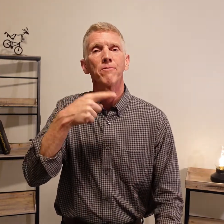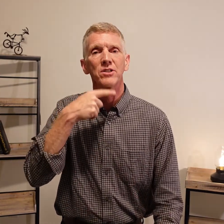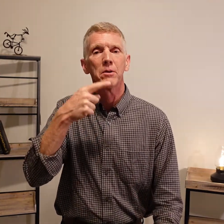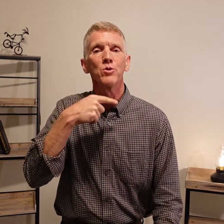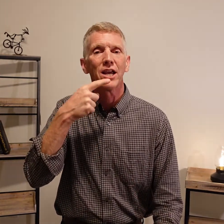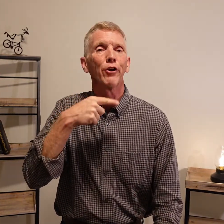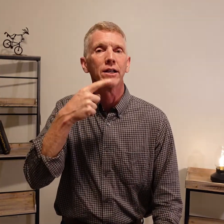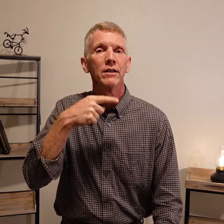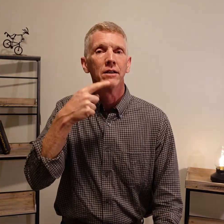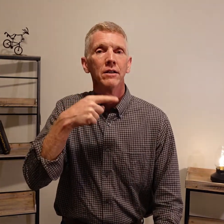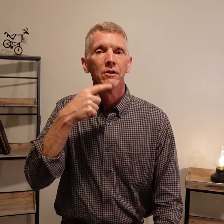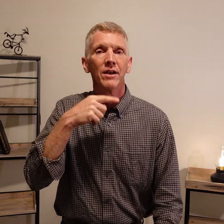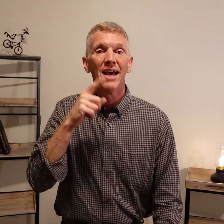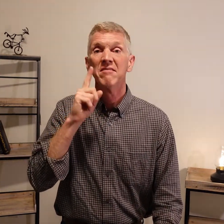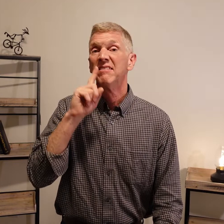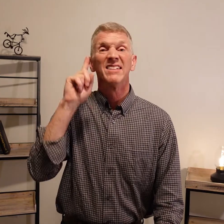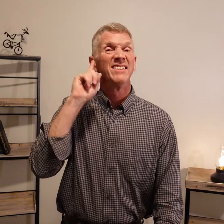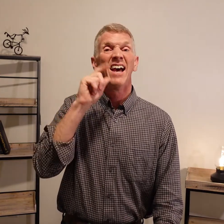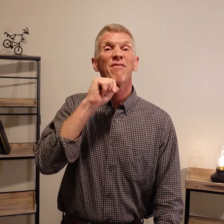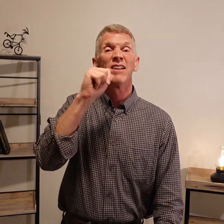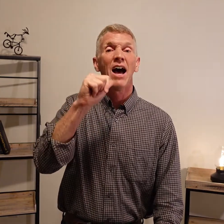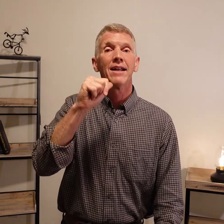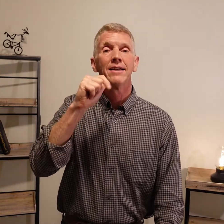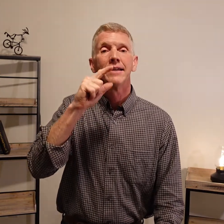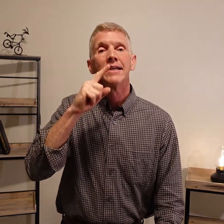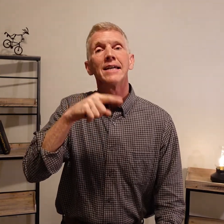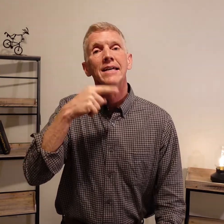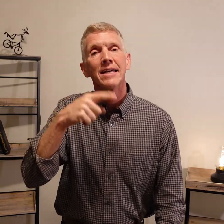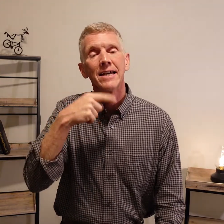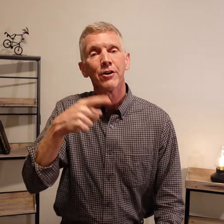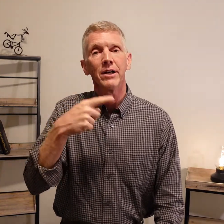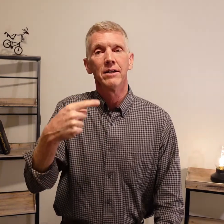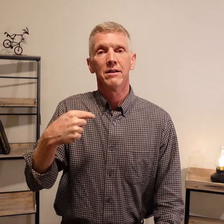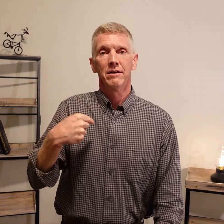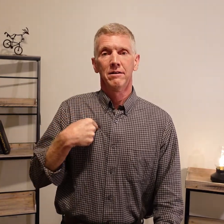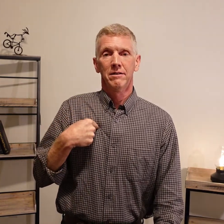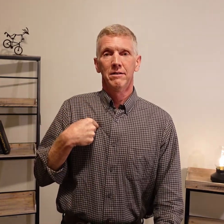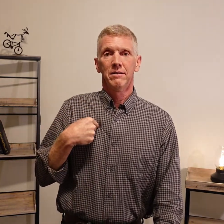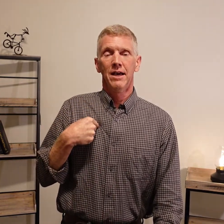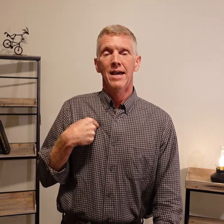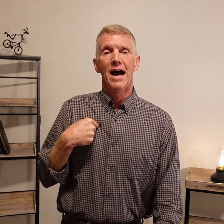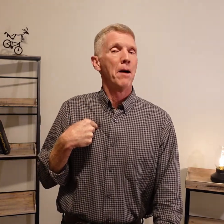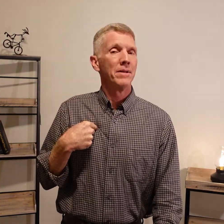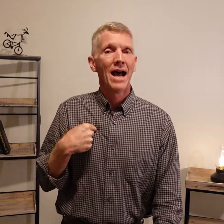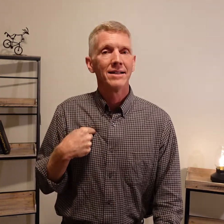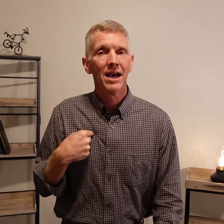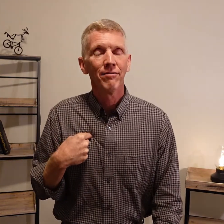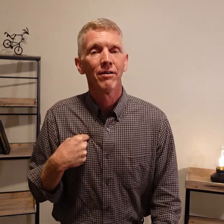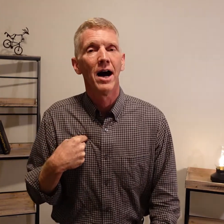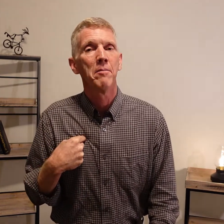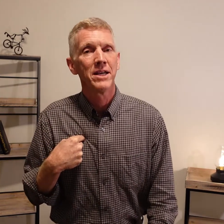somebody who's hearing. Okay, deaf, not, hearing. Okay, I'm not deaf, I'm